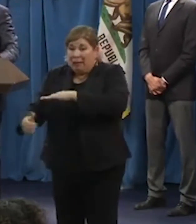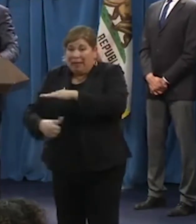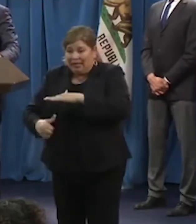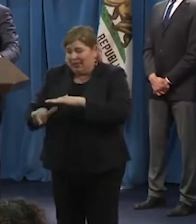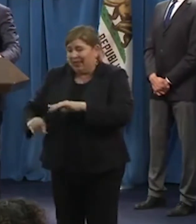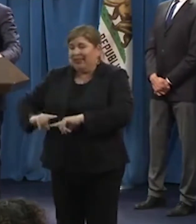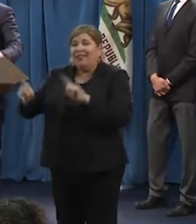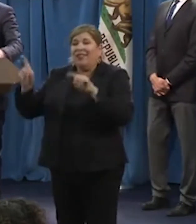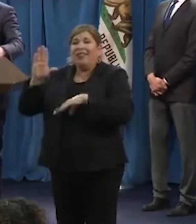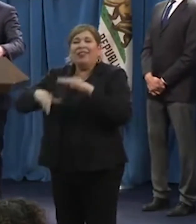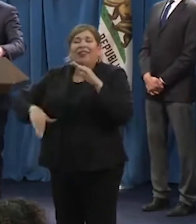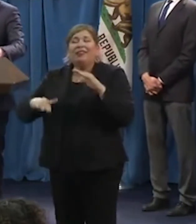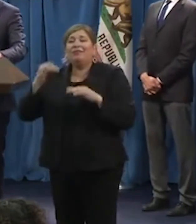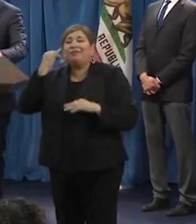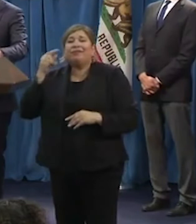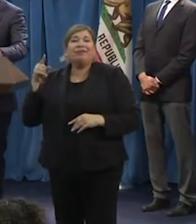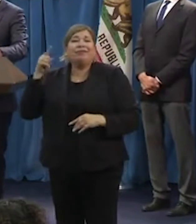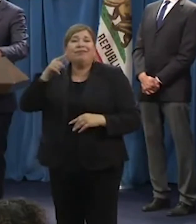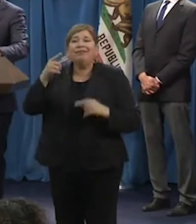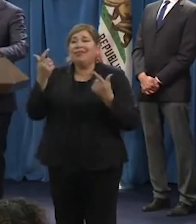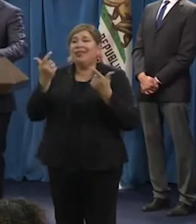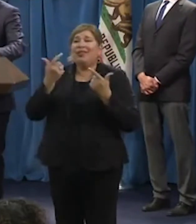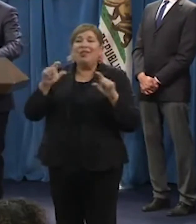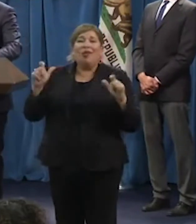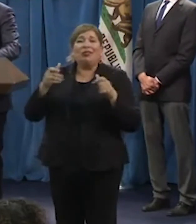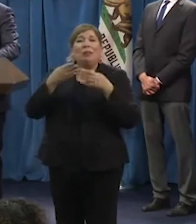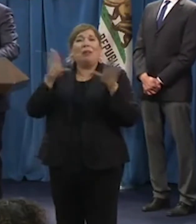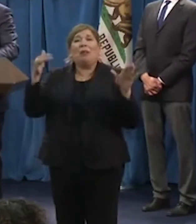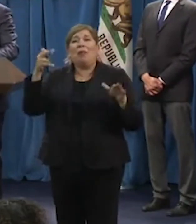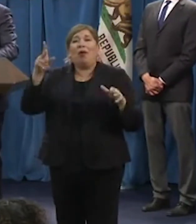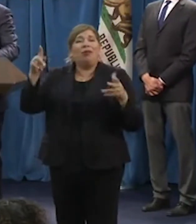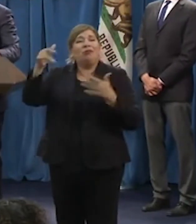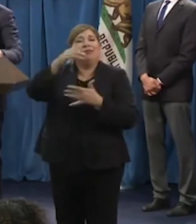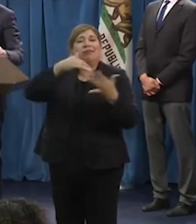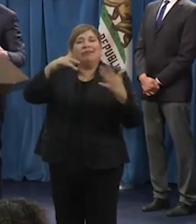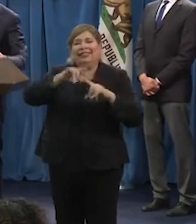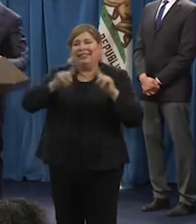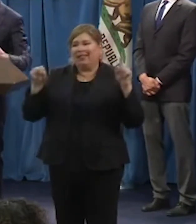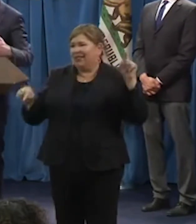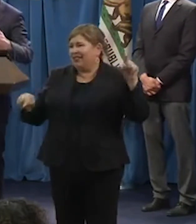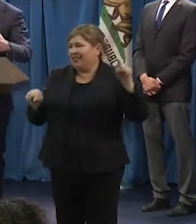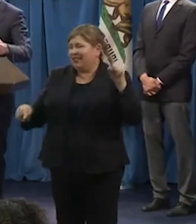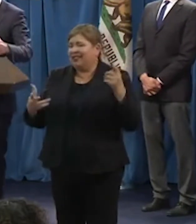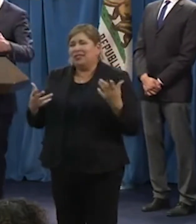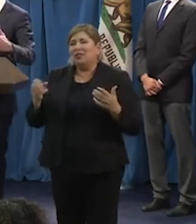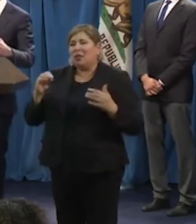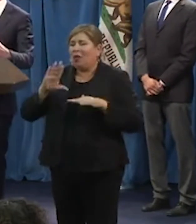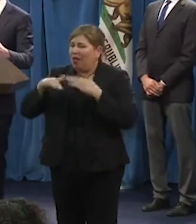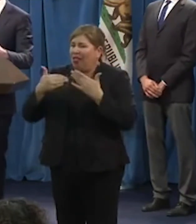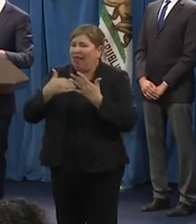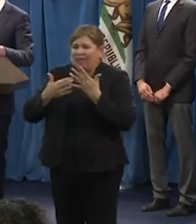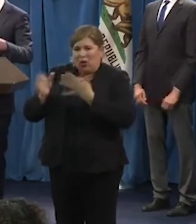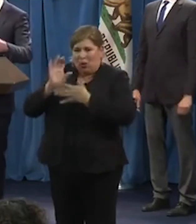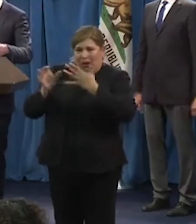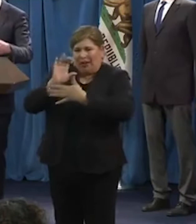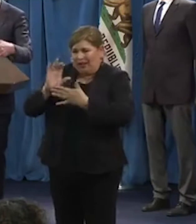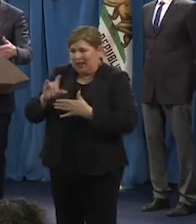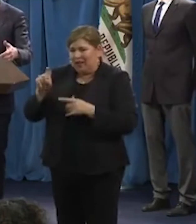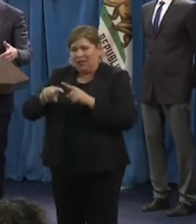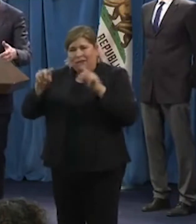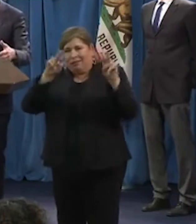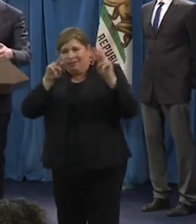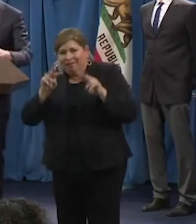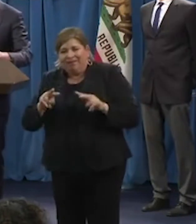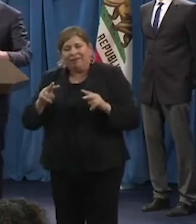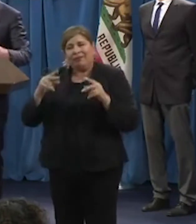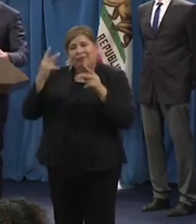than being out in a large public park. And so all of those things have criteria and consideration that have to be